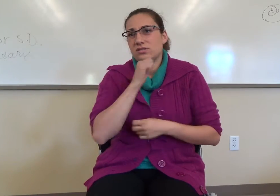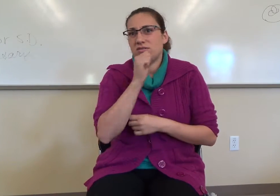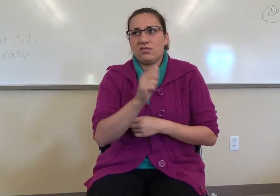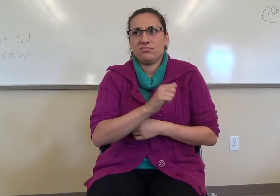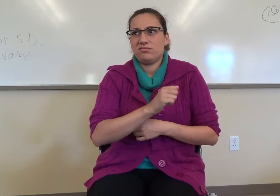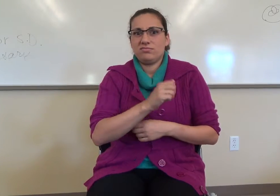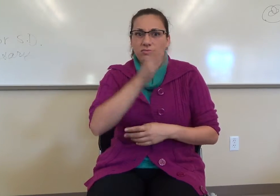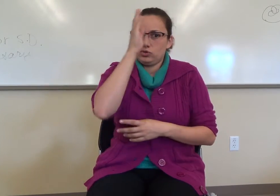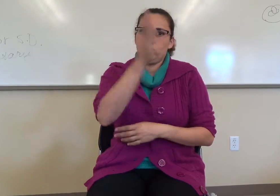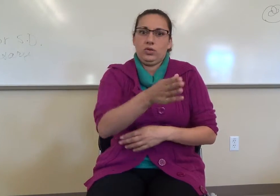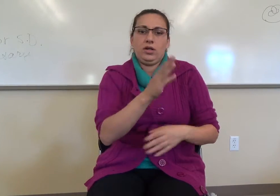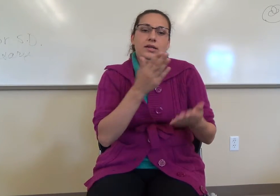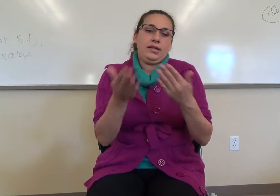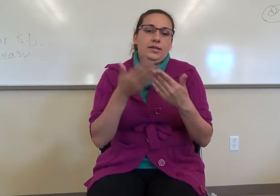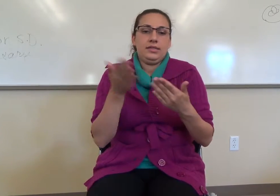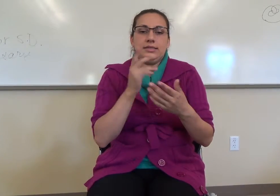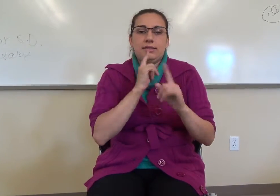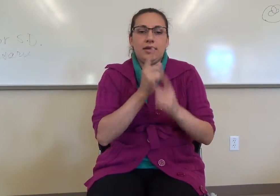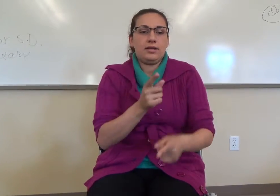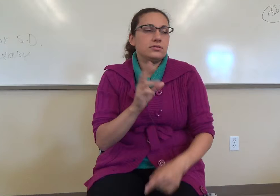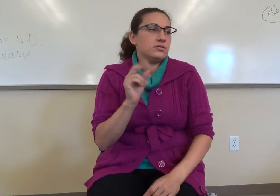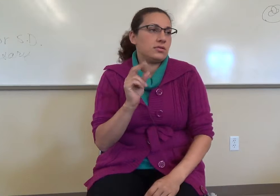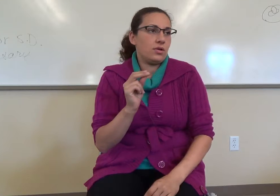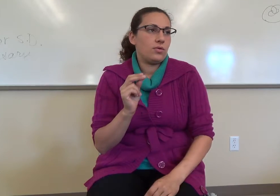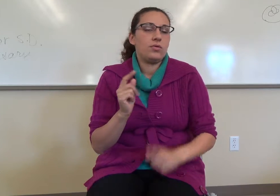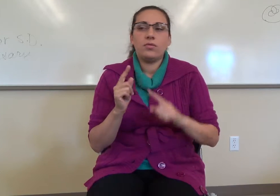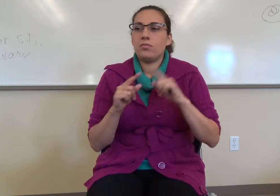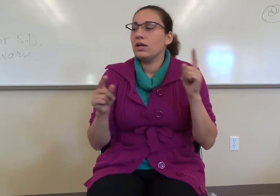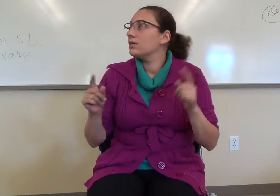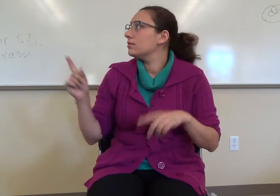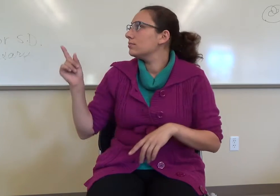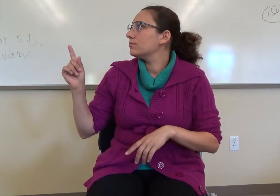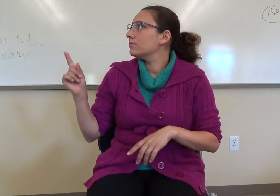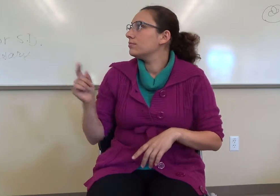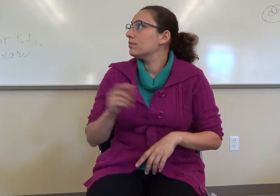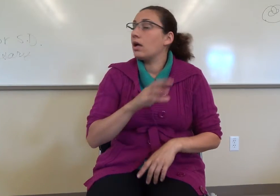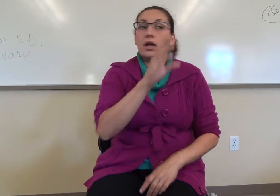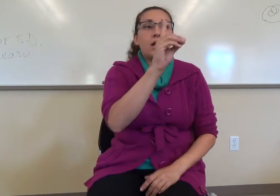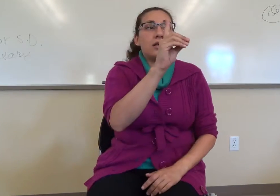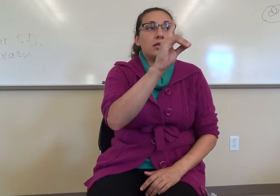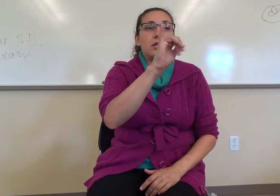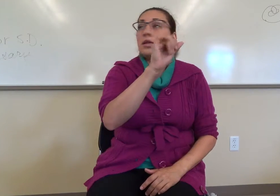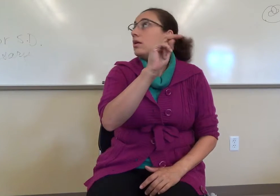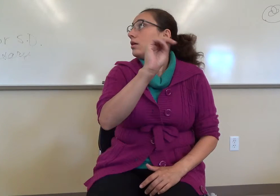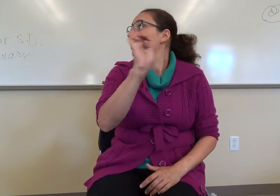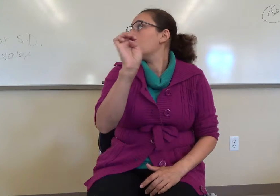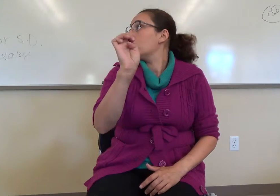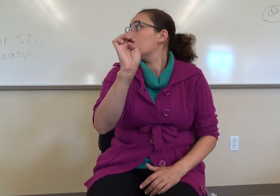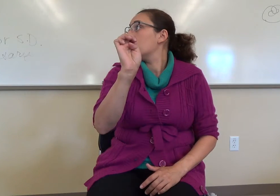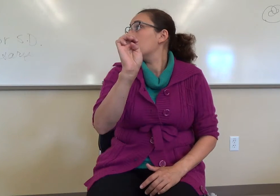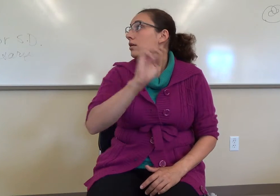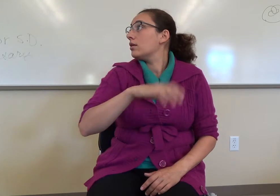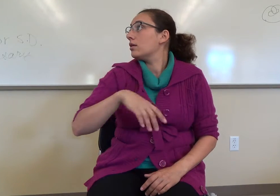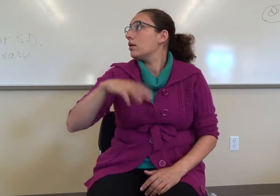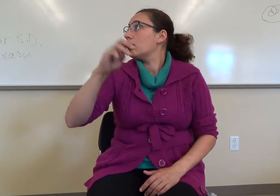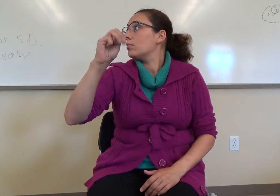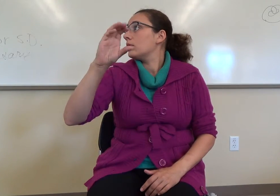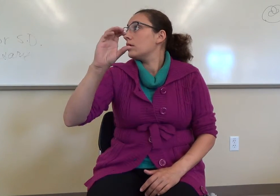as these answers. Okay, but what about this one? Diana Porter's book, Carry Me Home, an account of both her